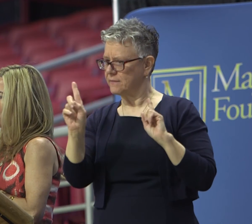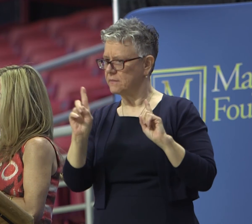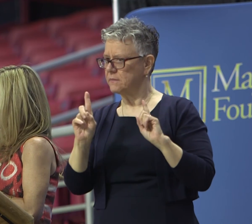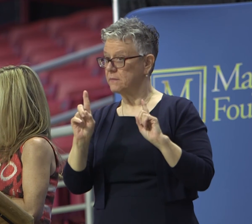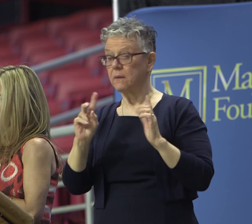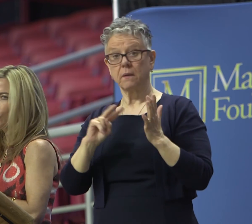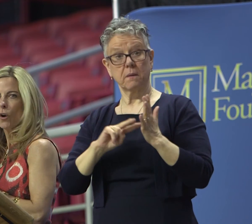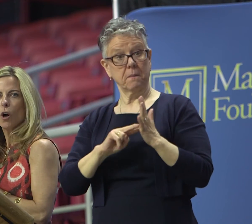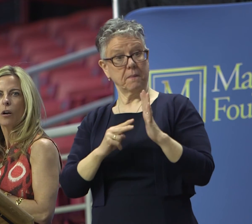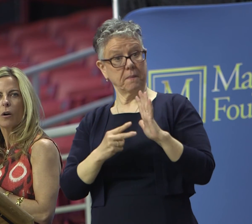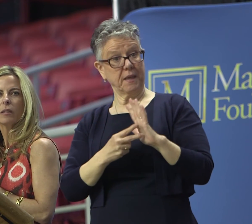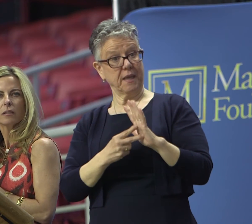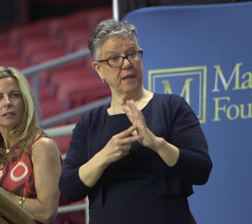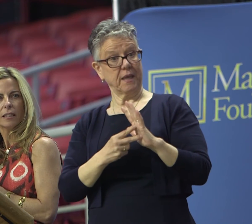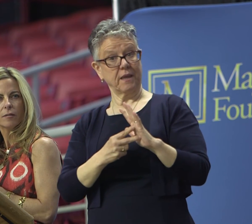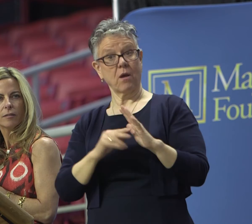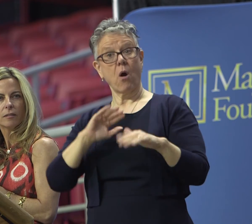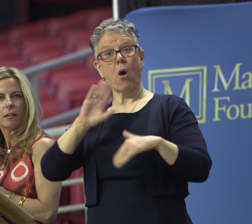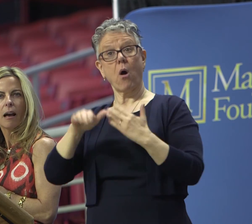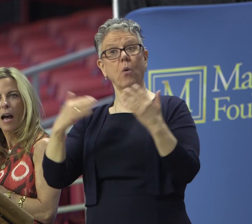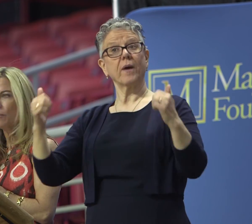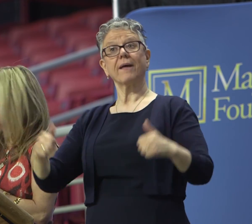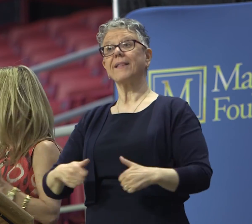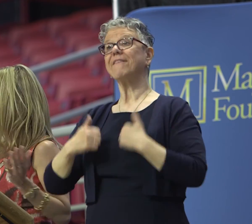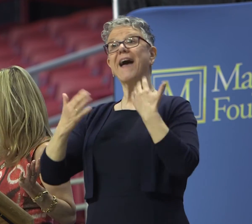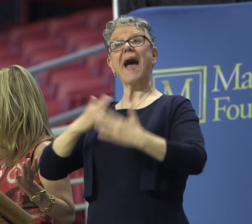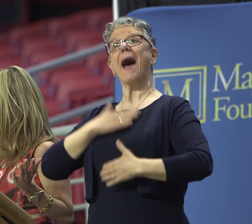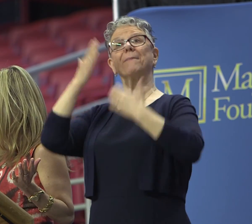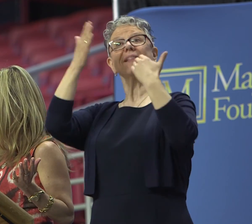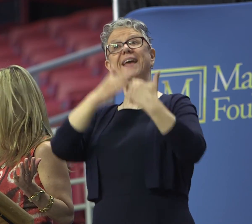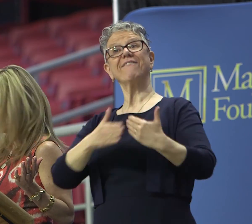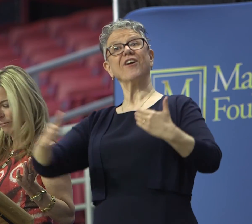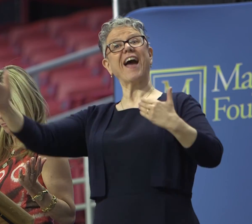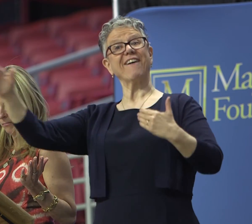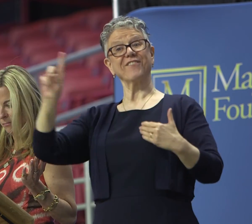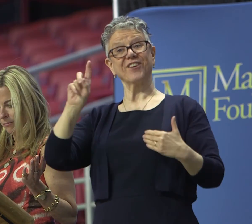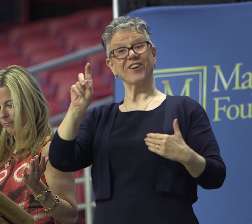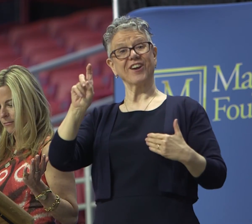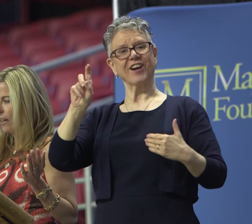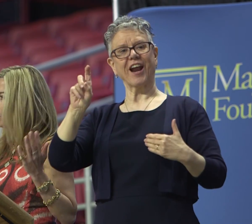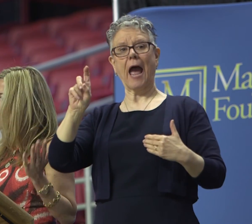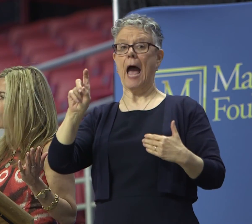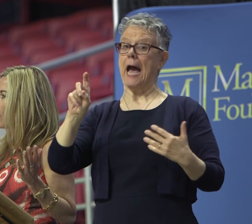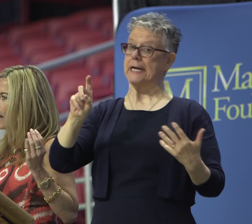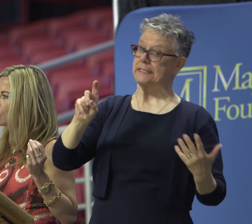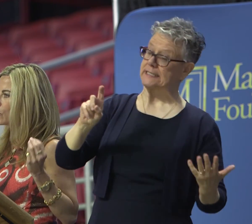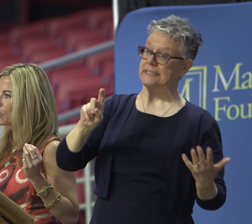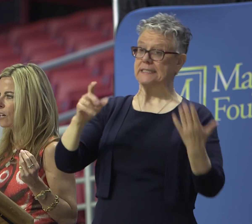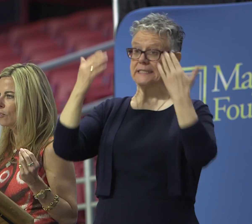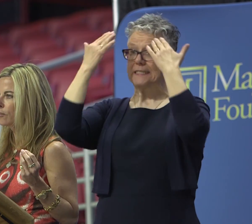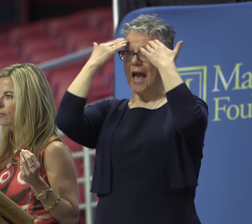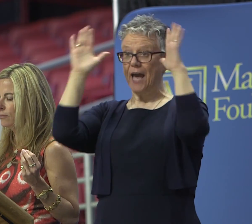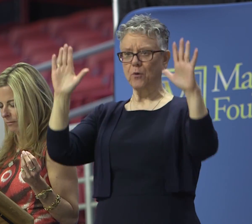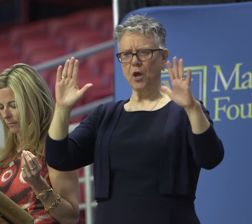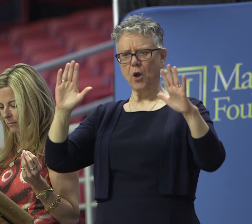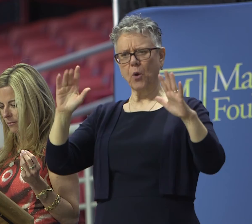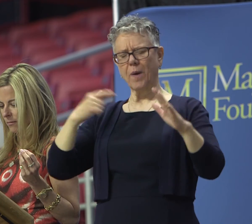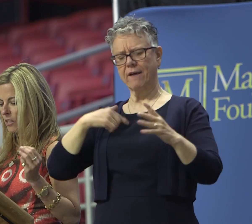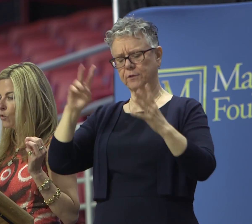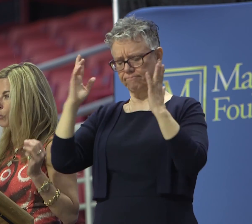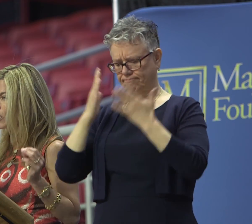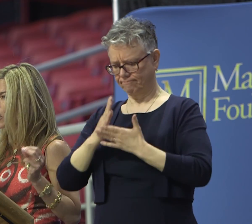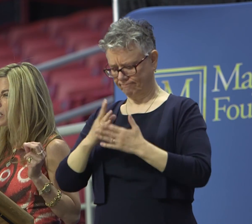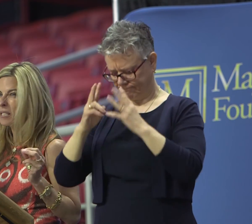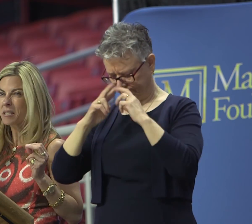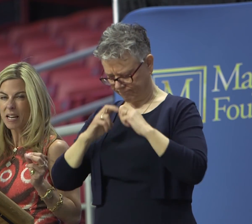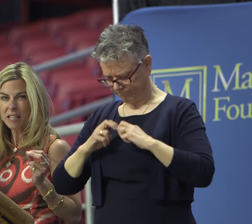does that mean you're all going to live happily ever after? I don't know, ask yourself,